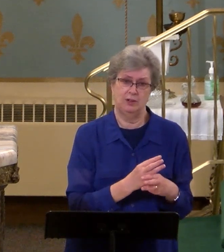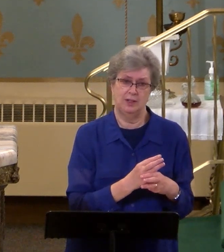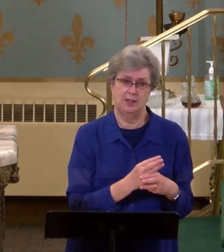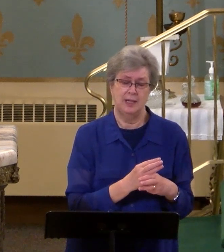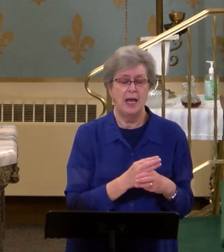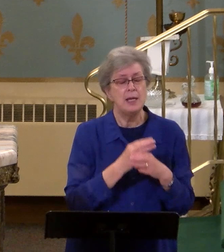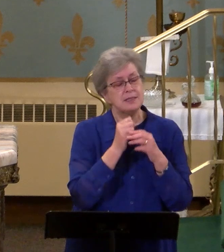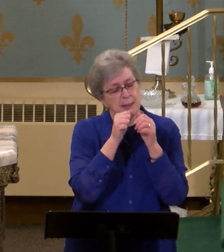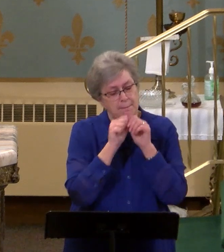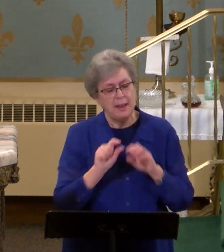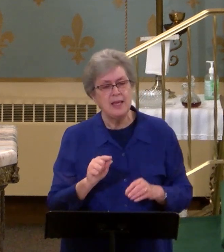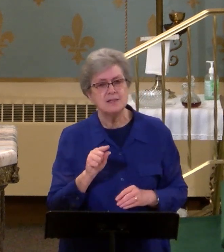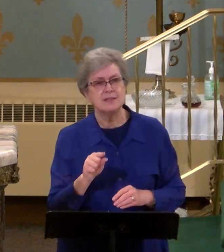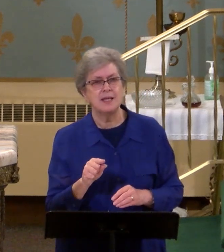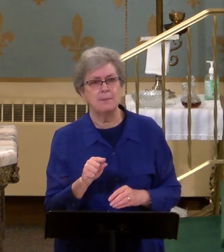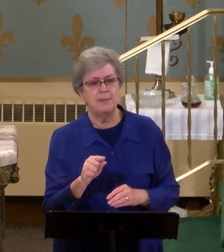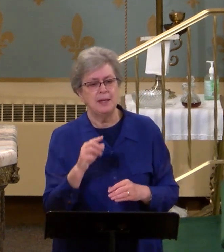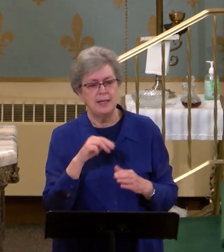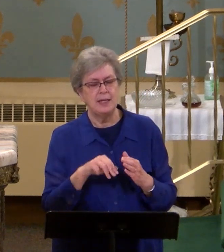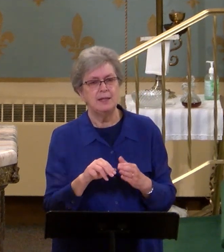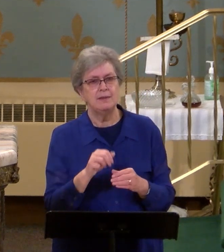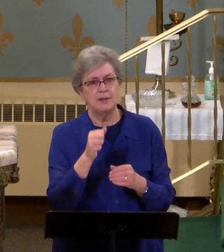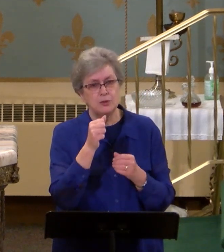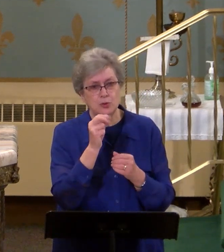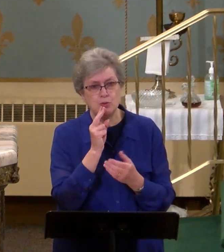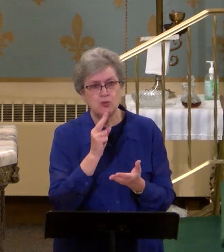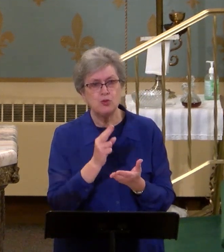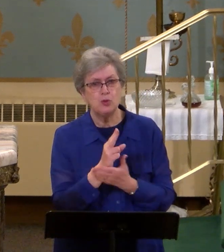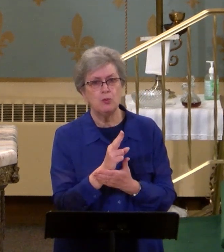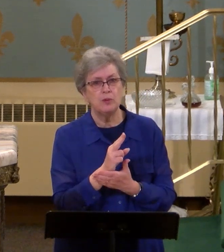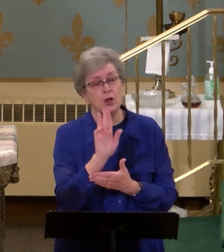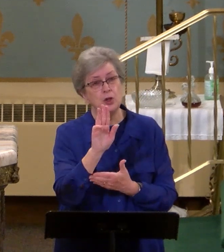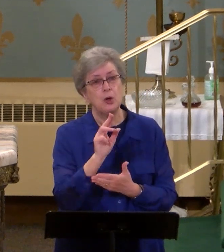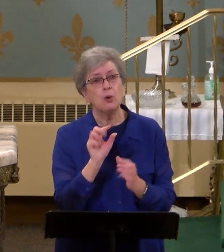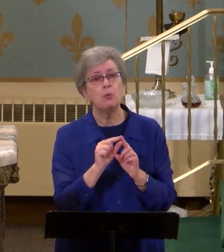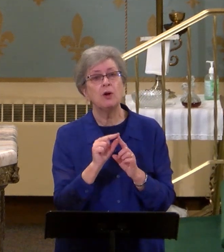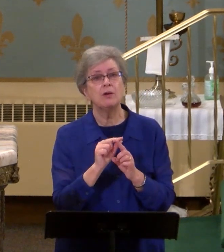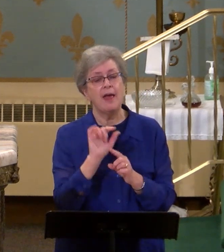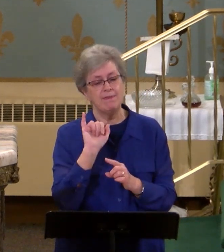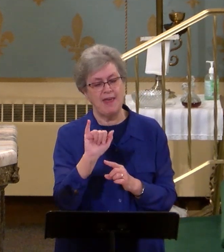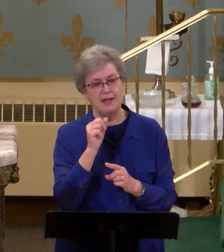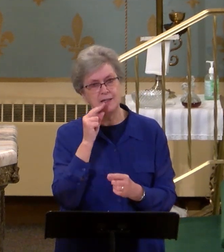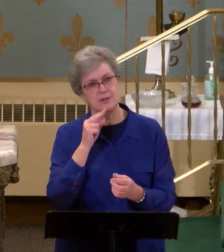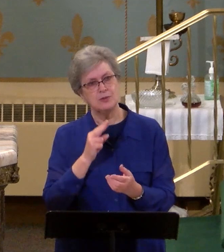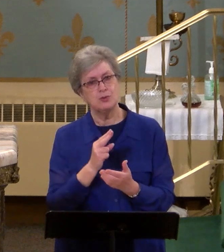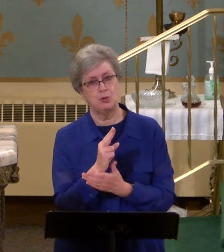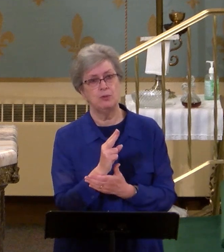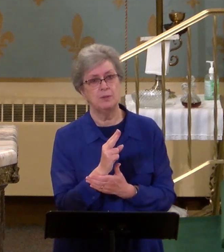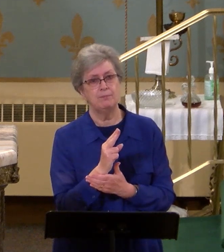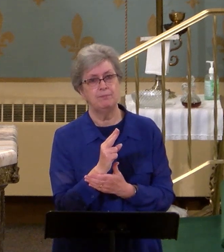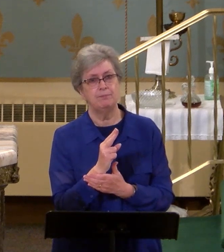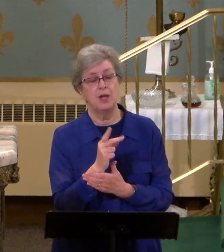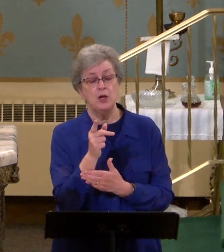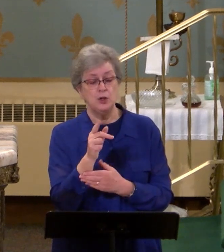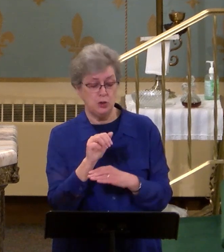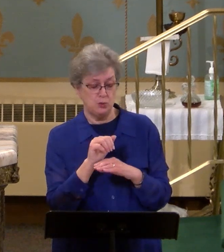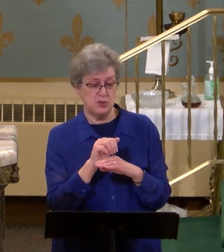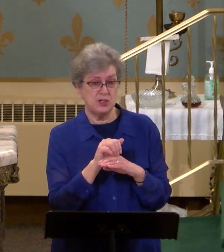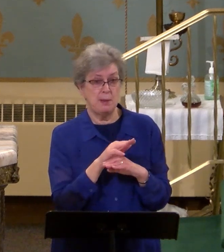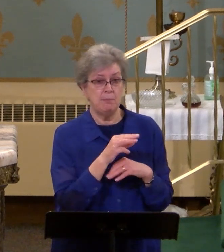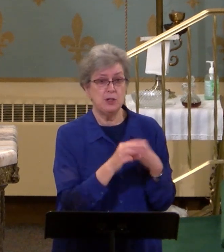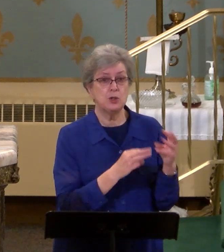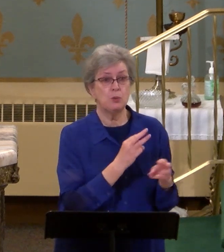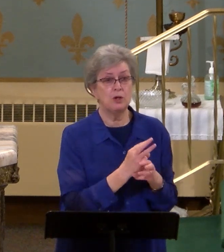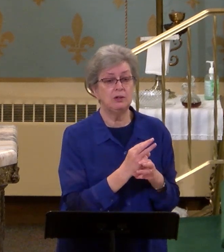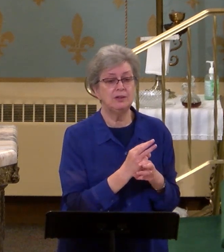Consecrate them in the truth. Your word is truth. As you sent me into the world, so